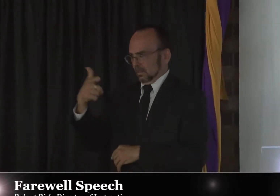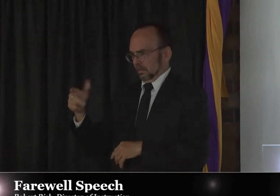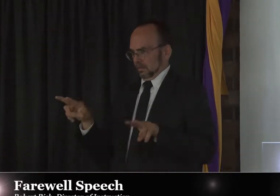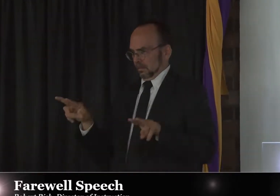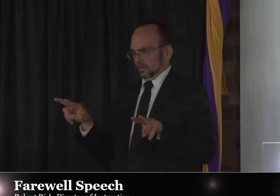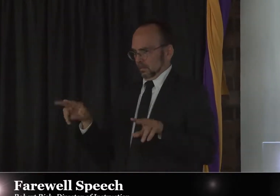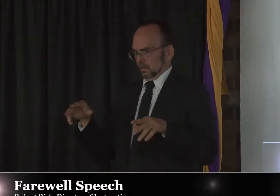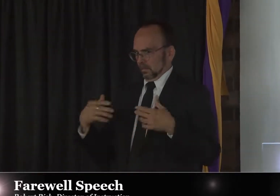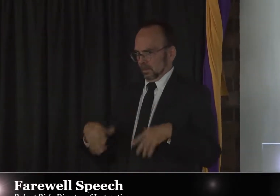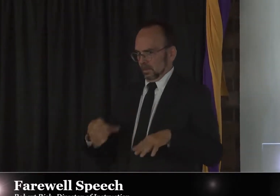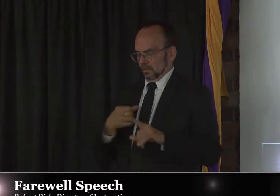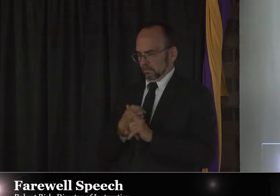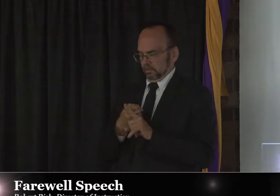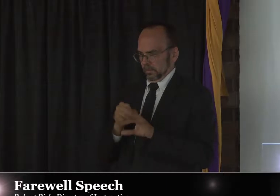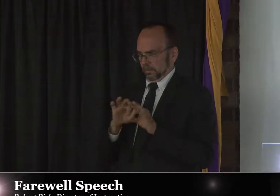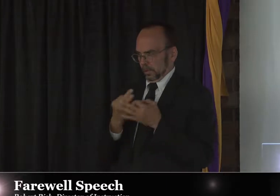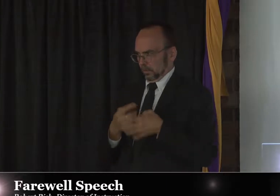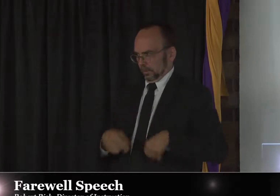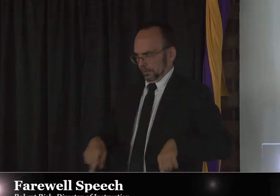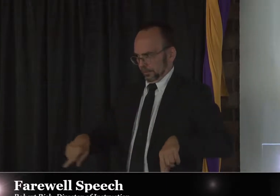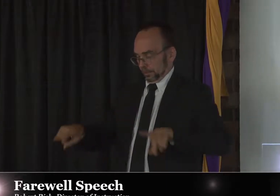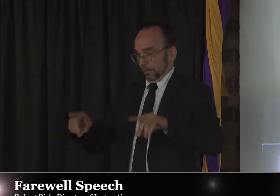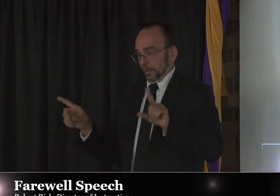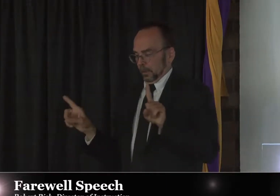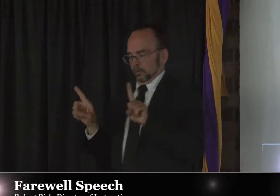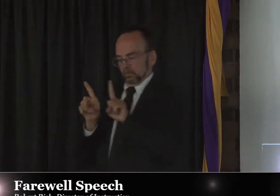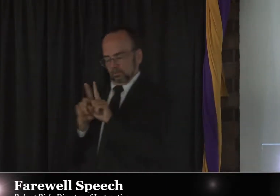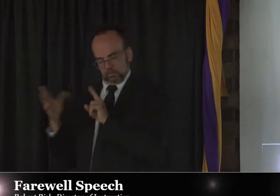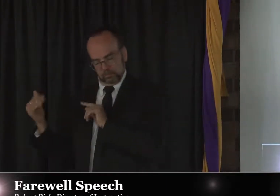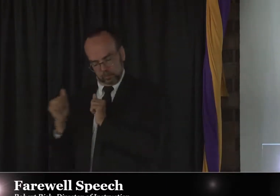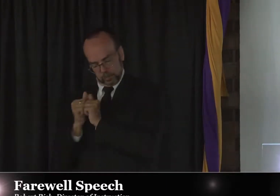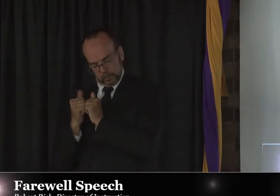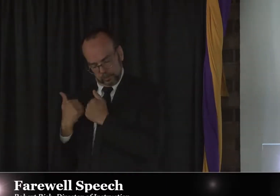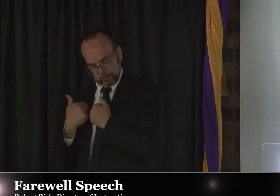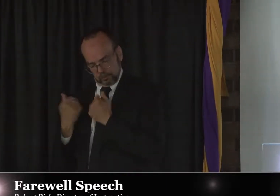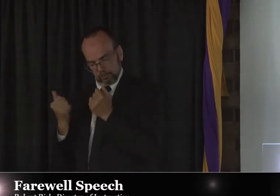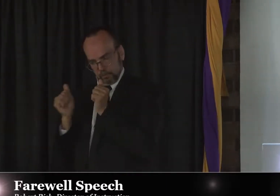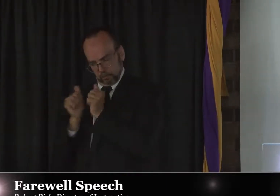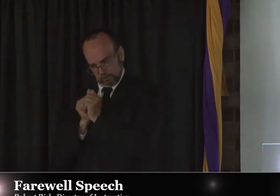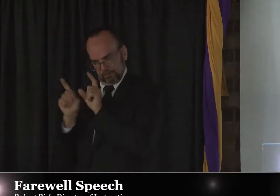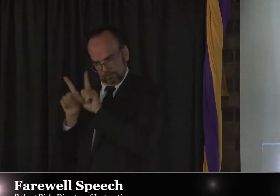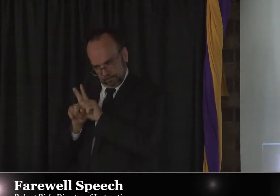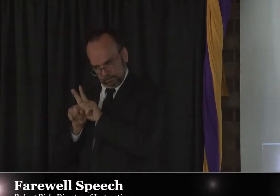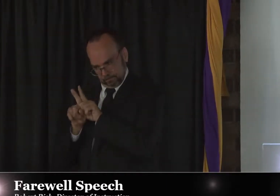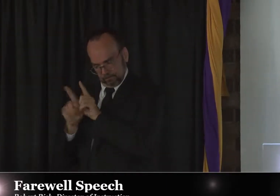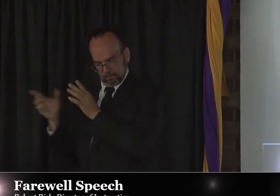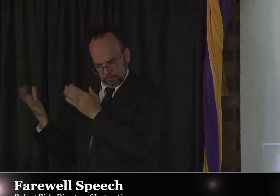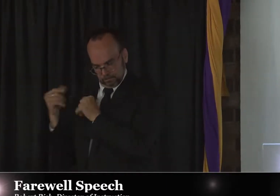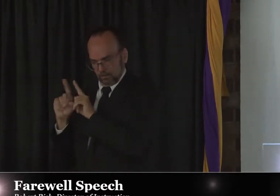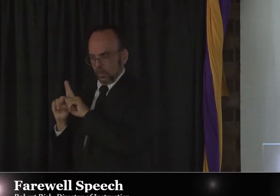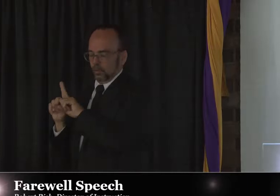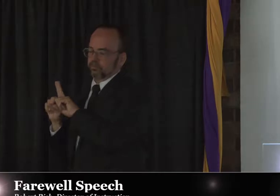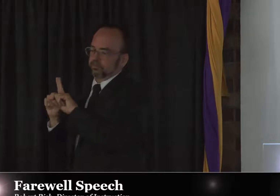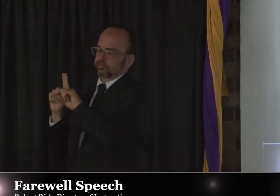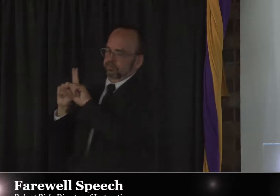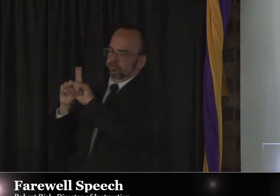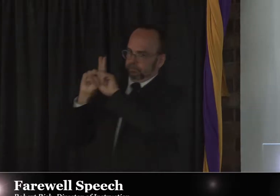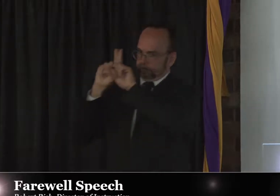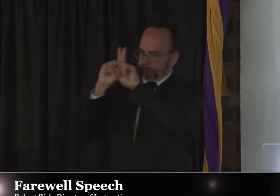turns telling him what his behavior had done to them as family. But we're with you. We're with you in this.